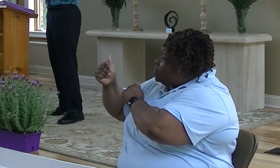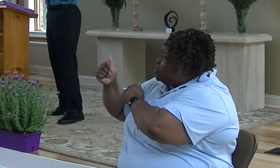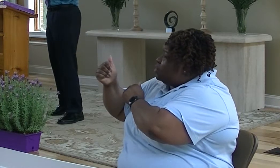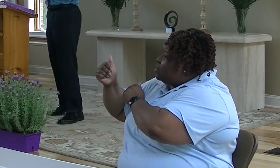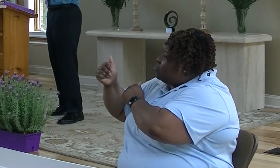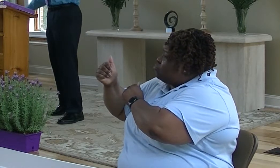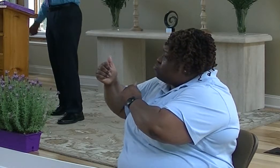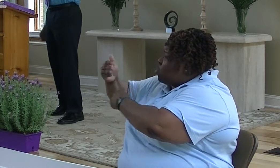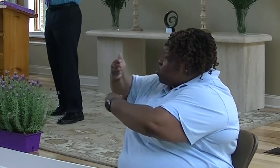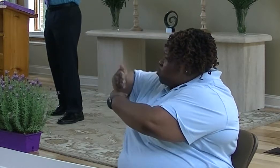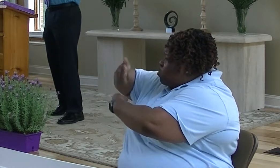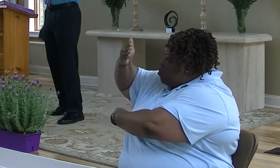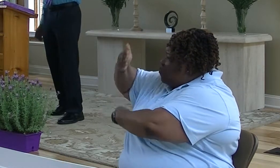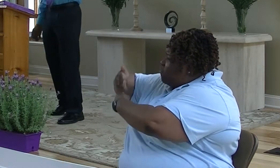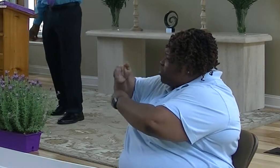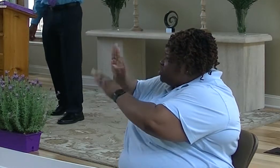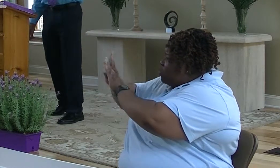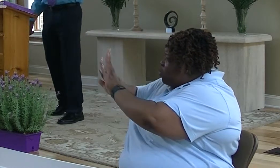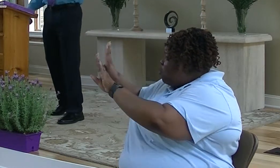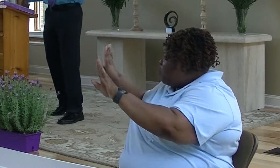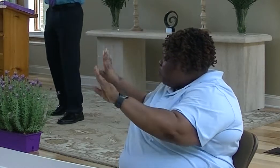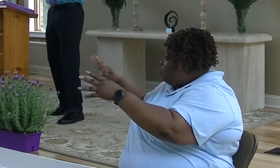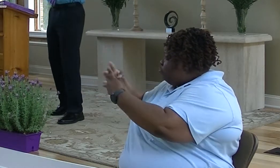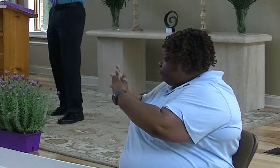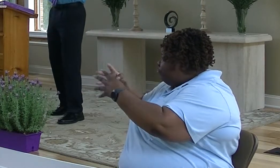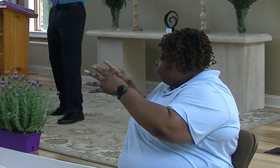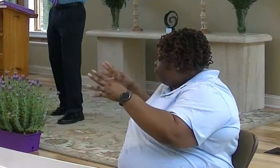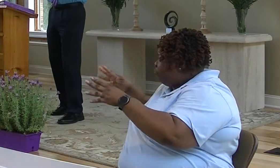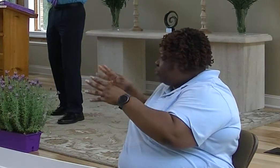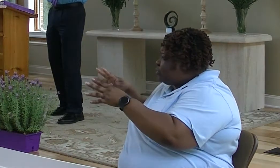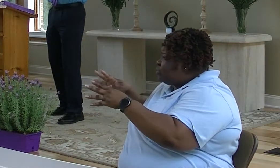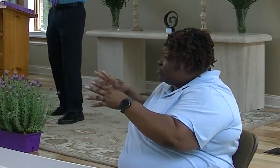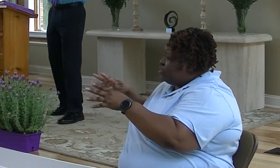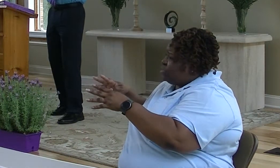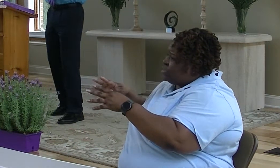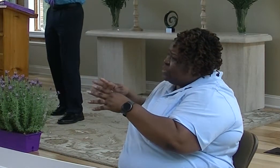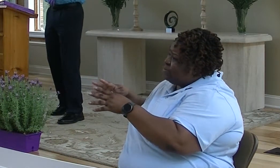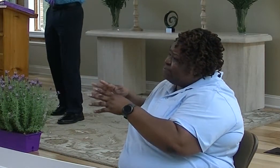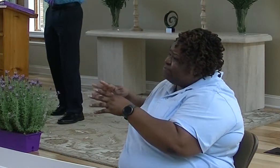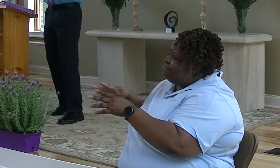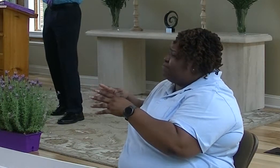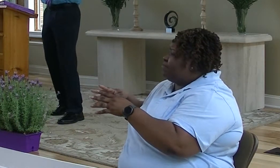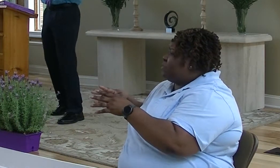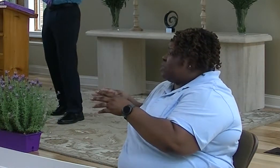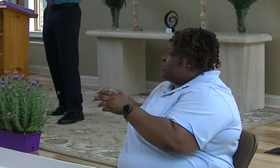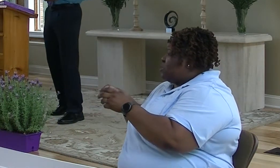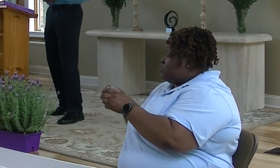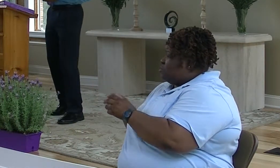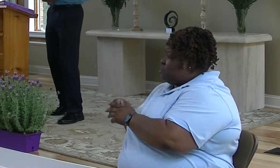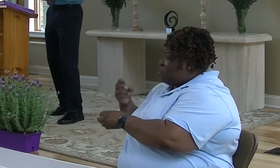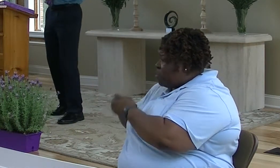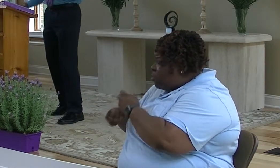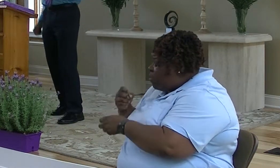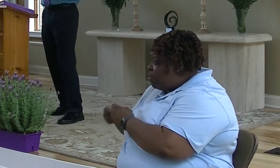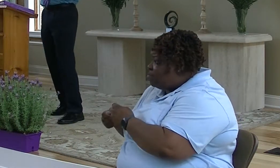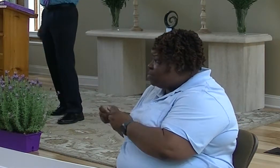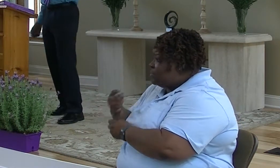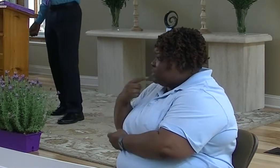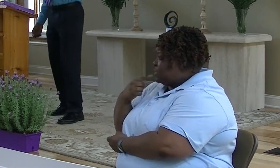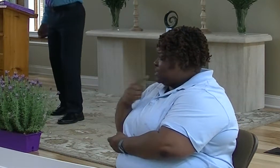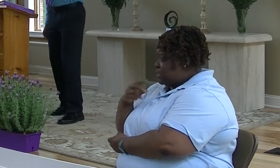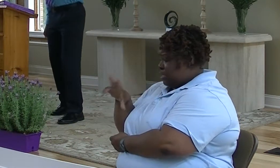Whatever wall I'm seeing, whatever fence I am seeing, whatever obstacle I am seeing in my consciousness that says, no, you